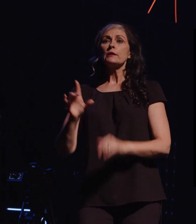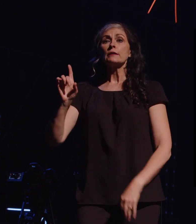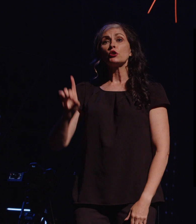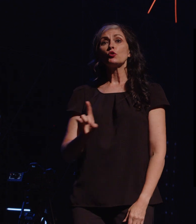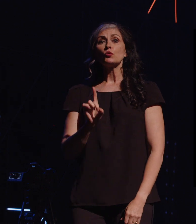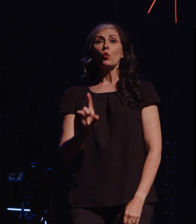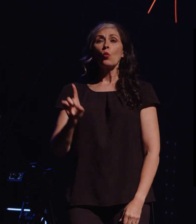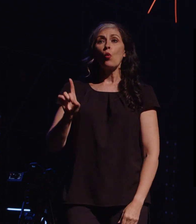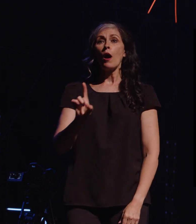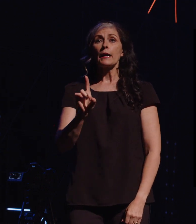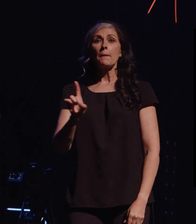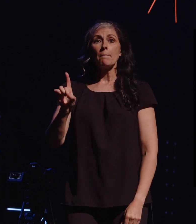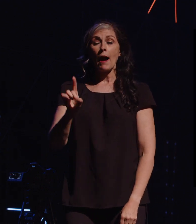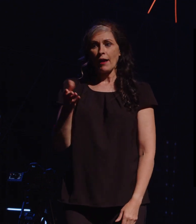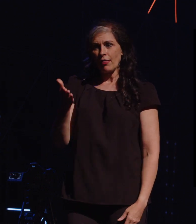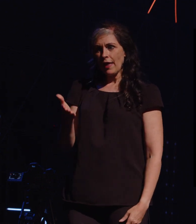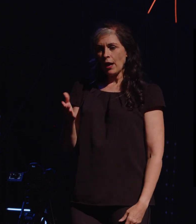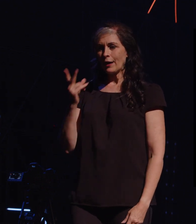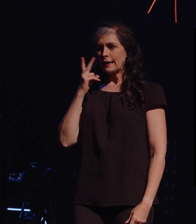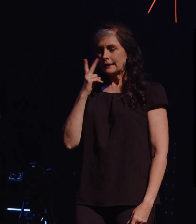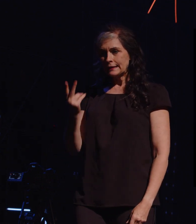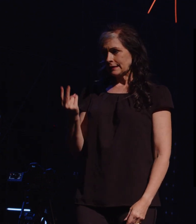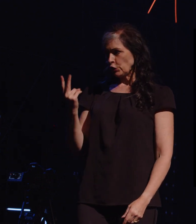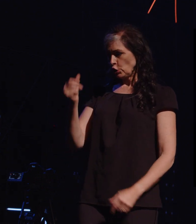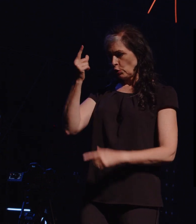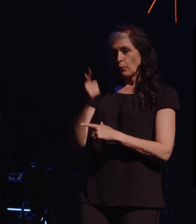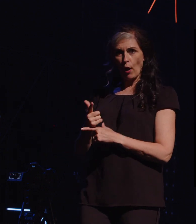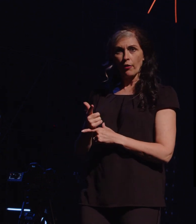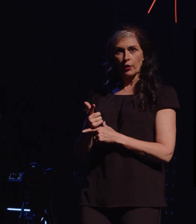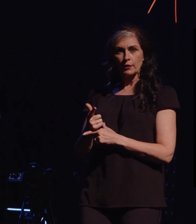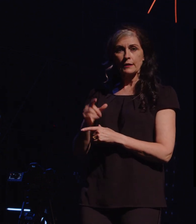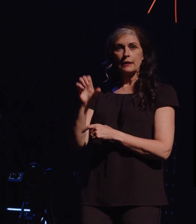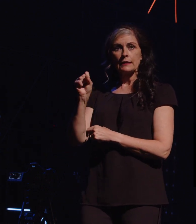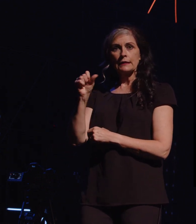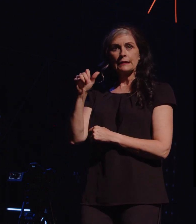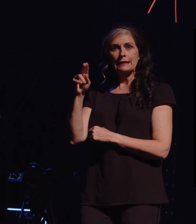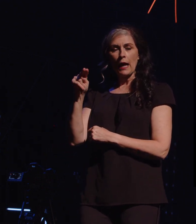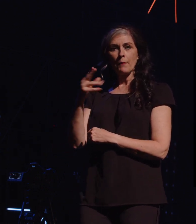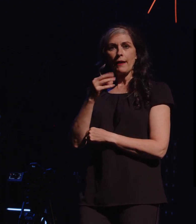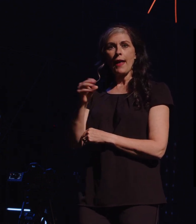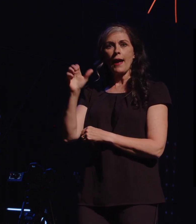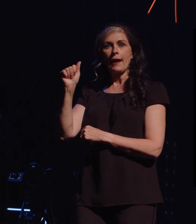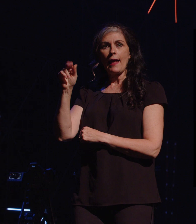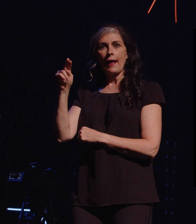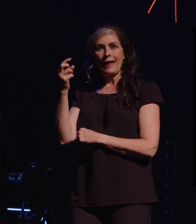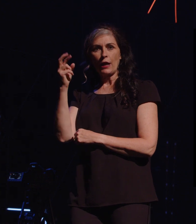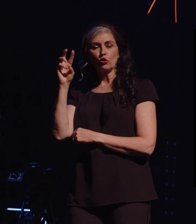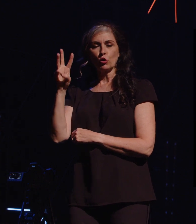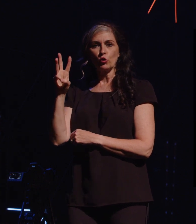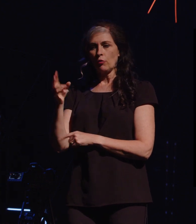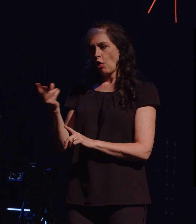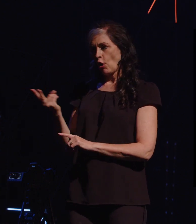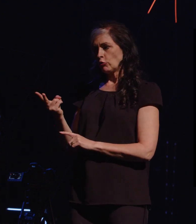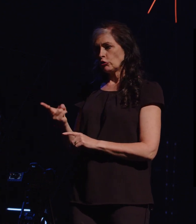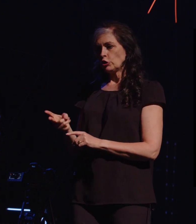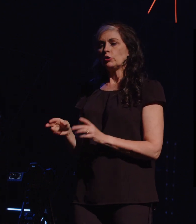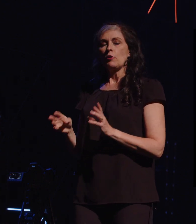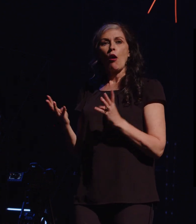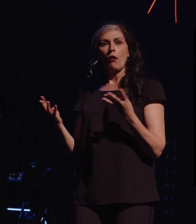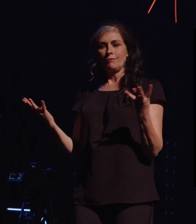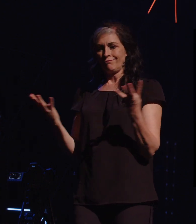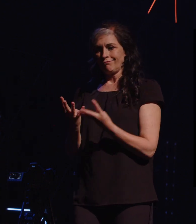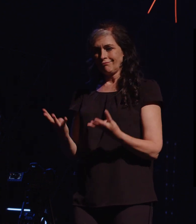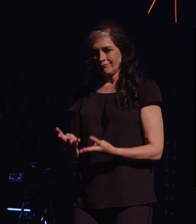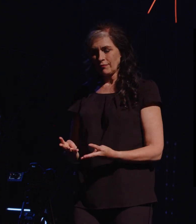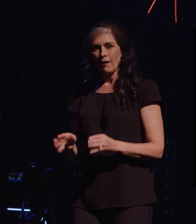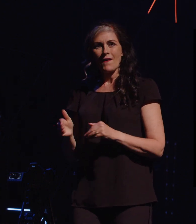just walking by the Sea of Galilee. He sees Simon. He sees Andrew, two brothers, fishing. And he said to them, hey, follow me, and I'll